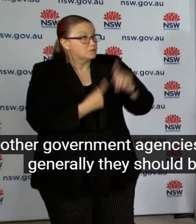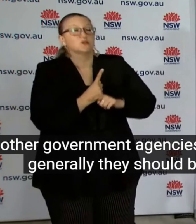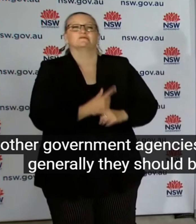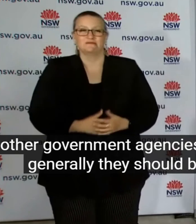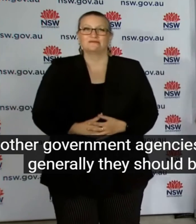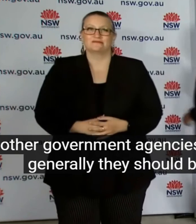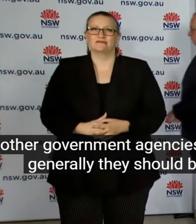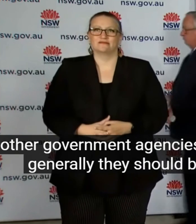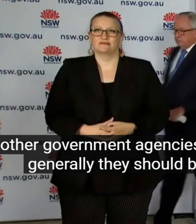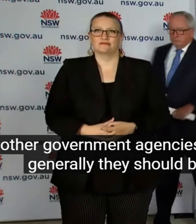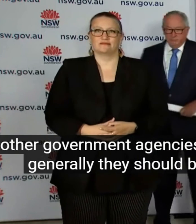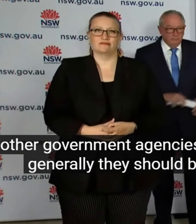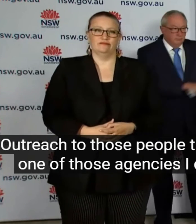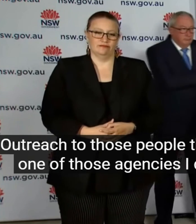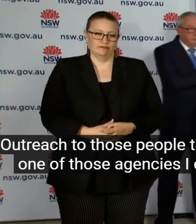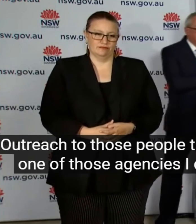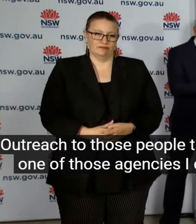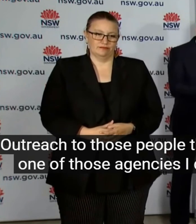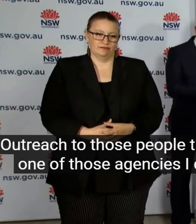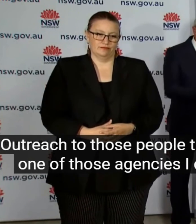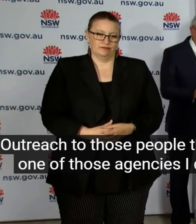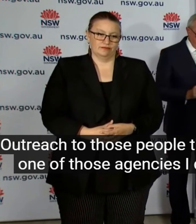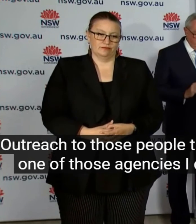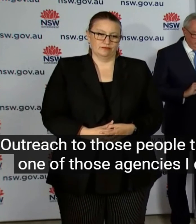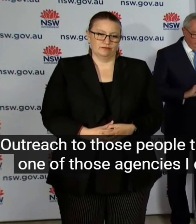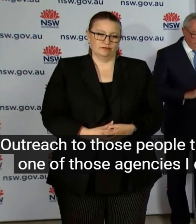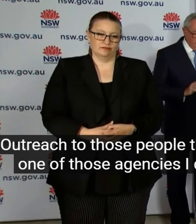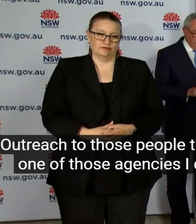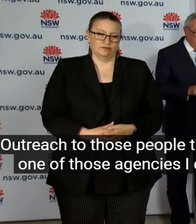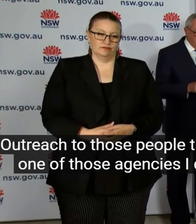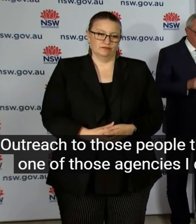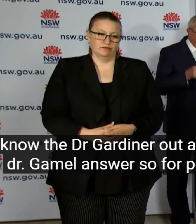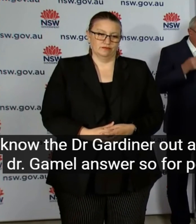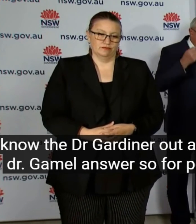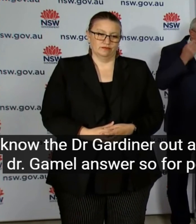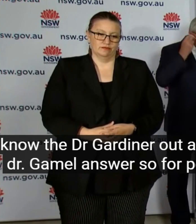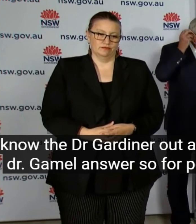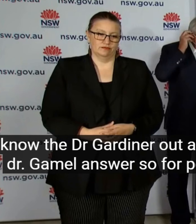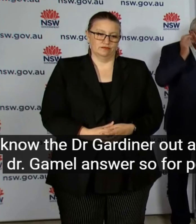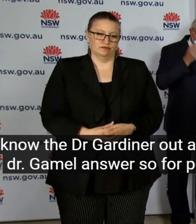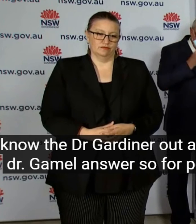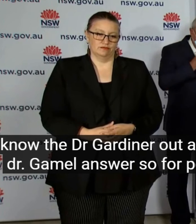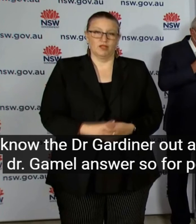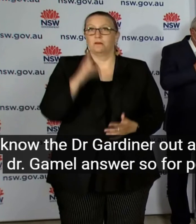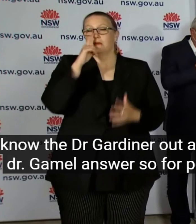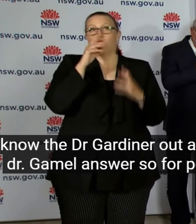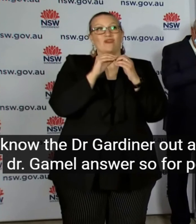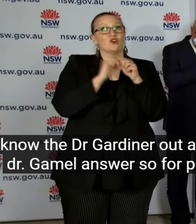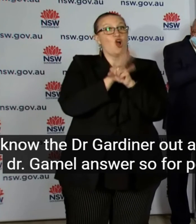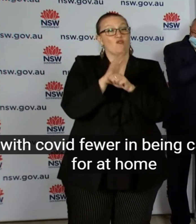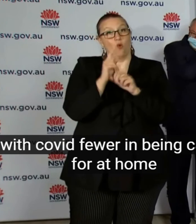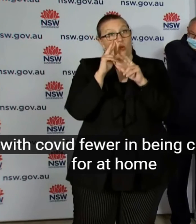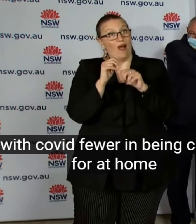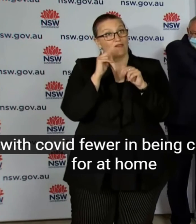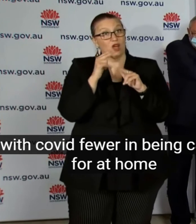that. So for people with COVID who are being cared for at home for their period, which is